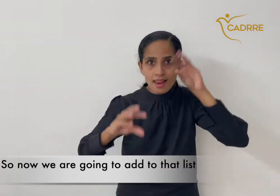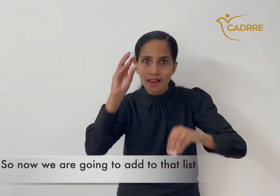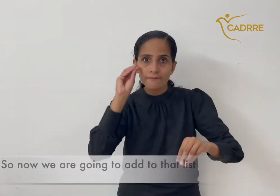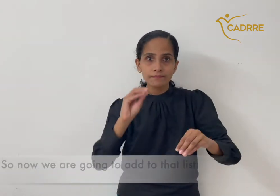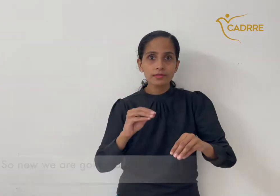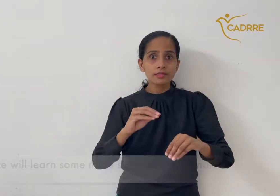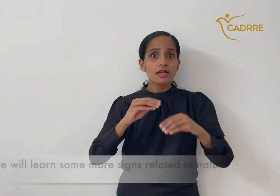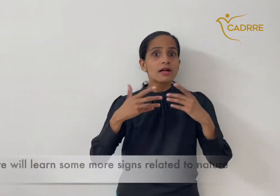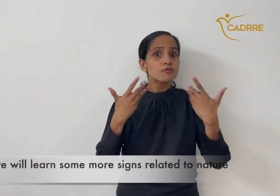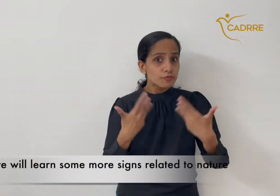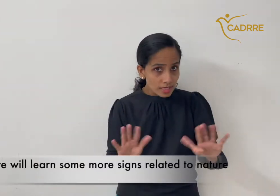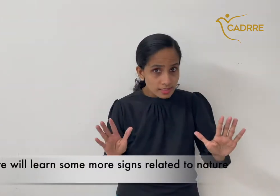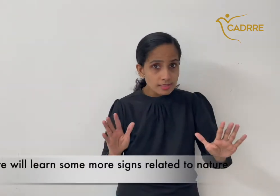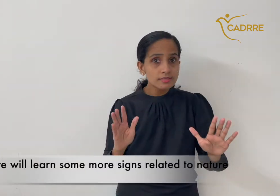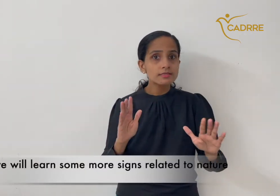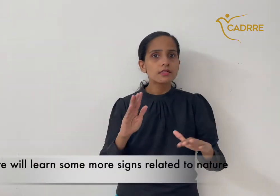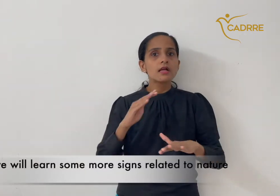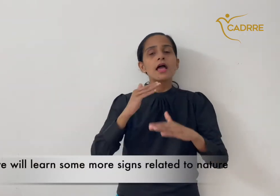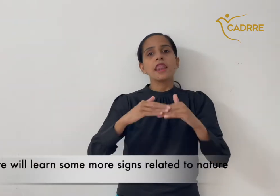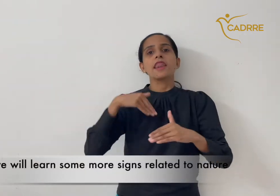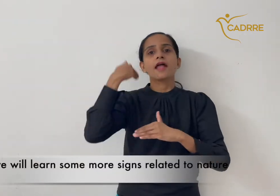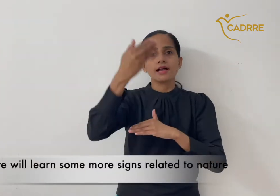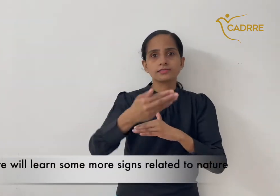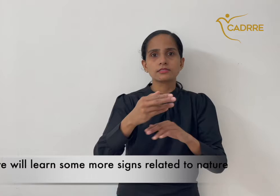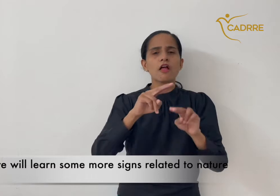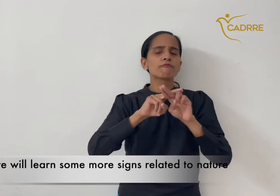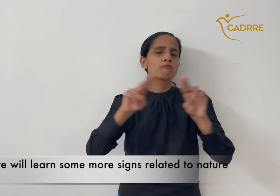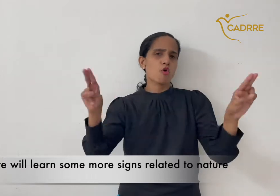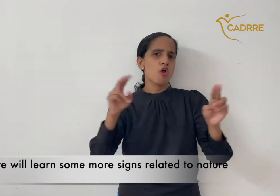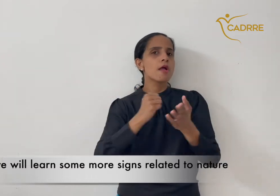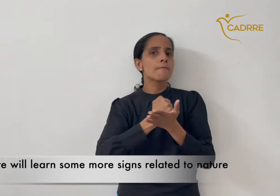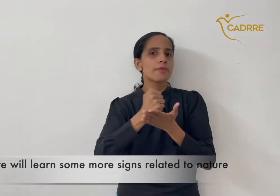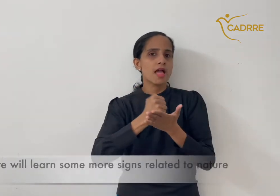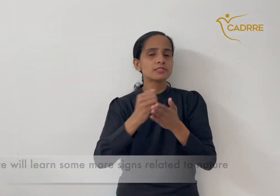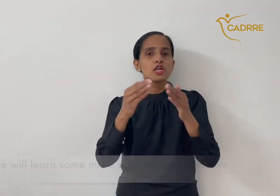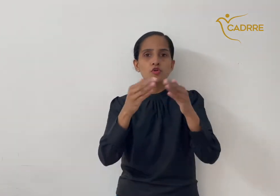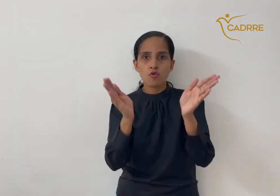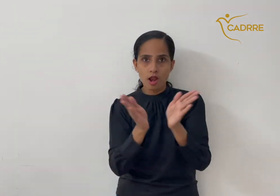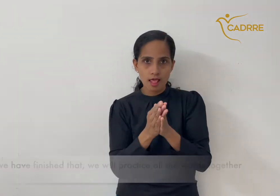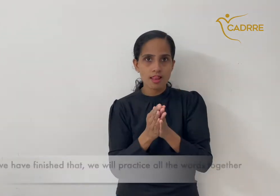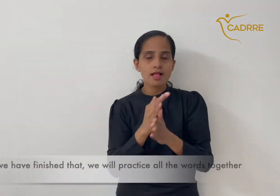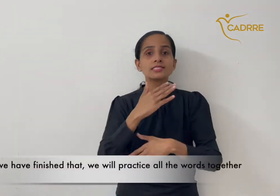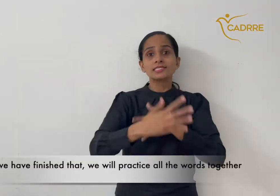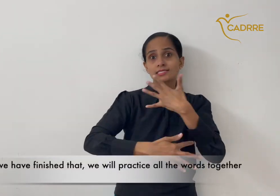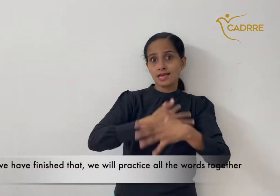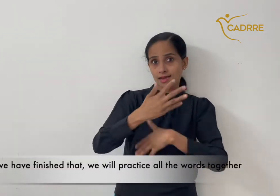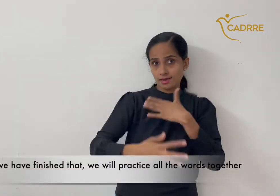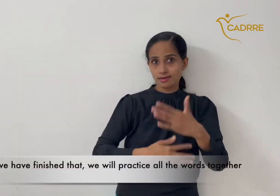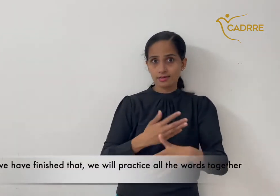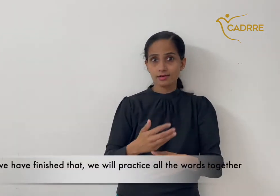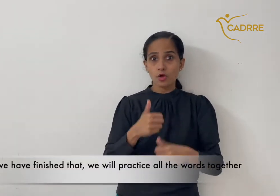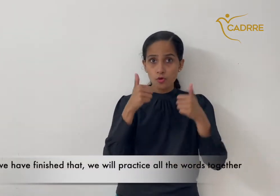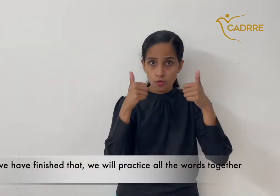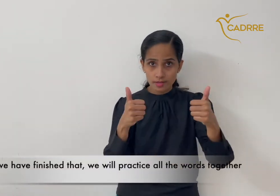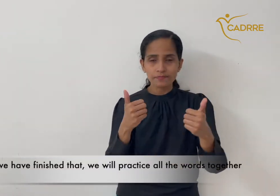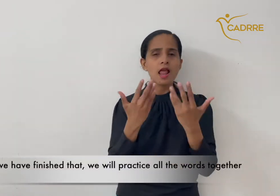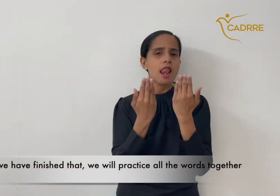more signs related to nature. And once we have finished that, we will practice all the words